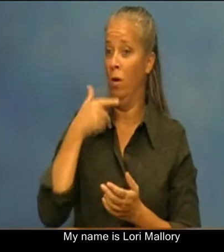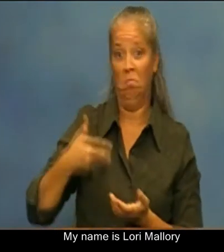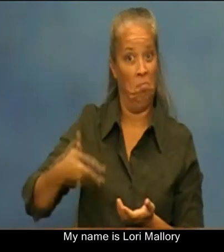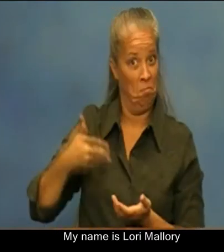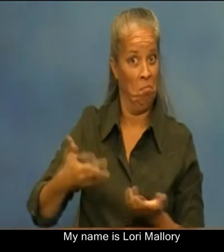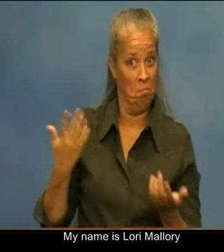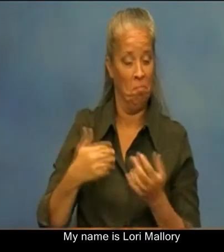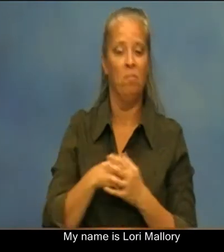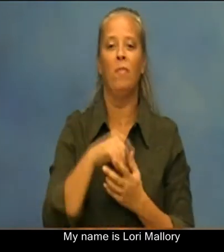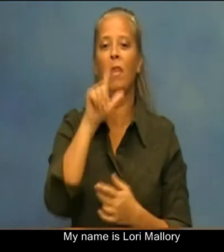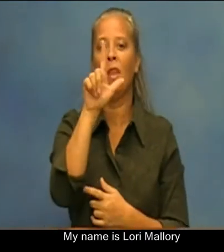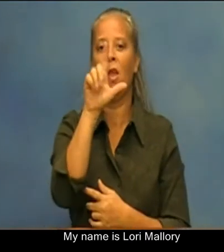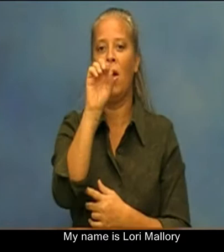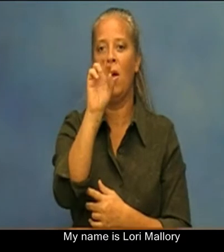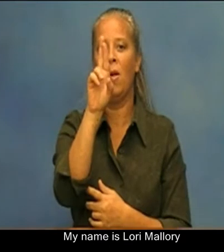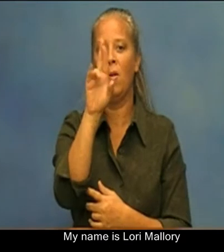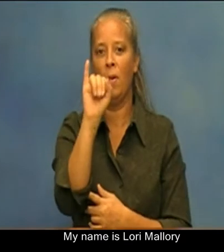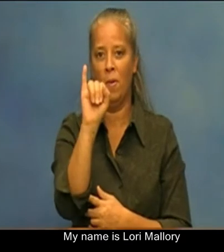My name is Lori Mallory.